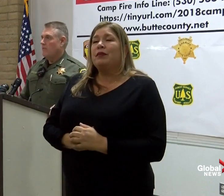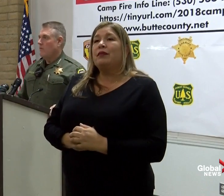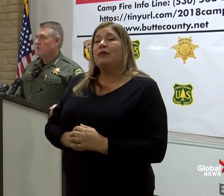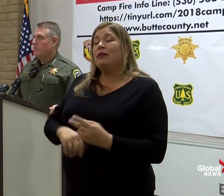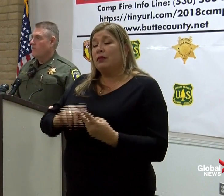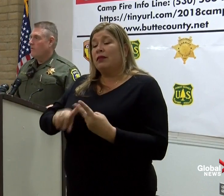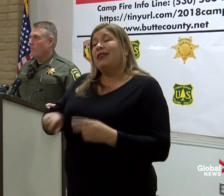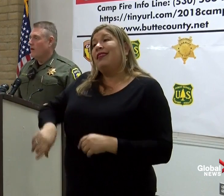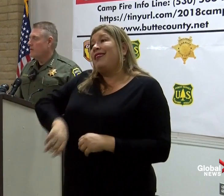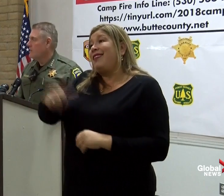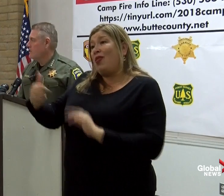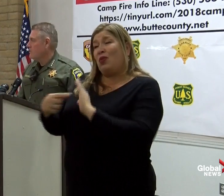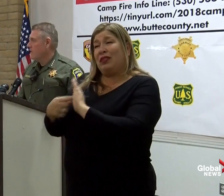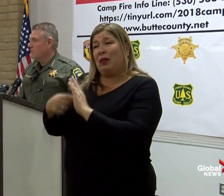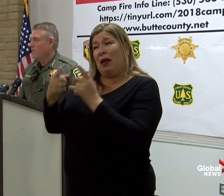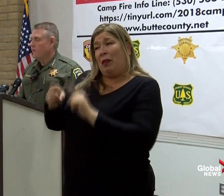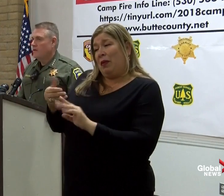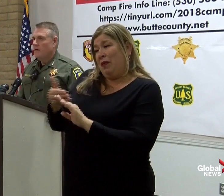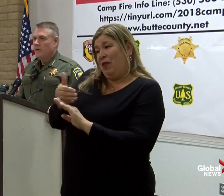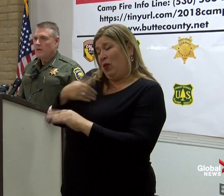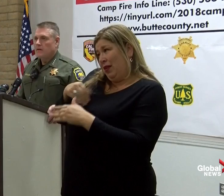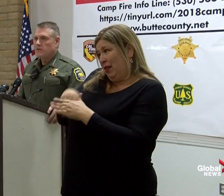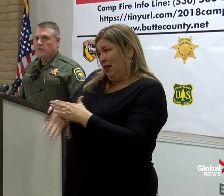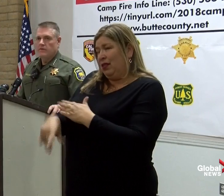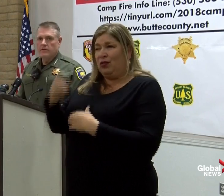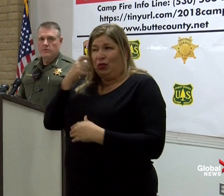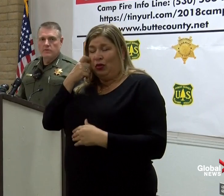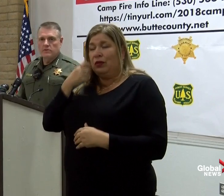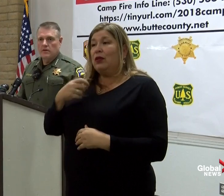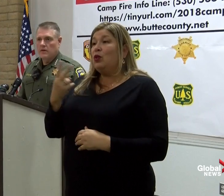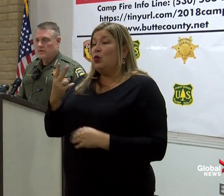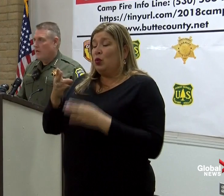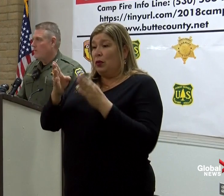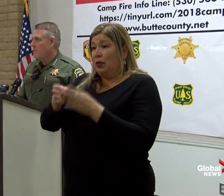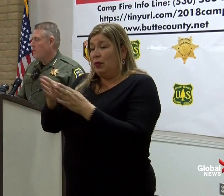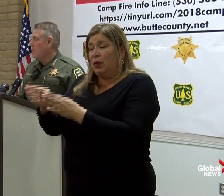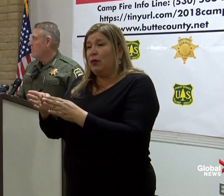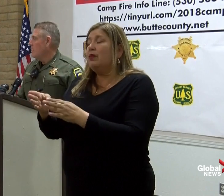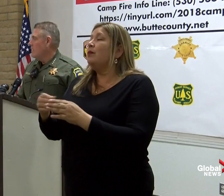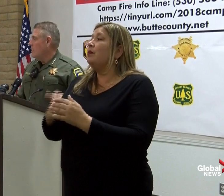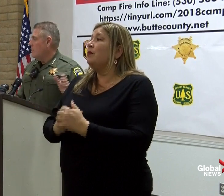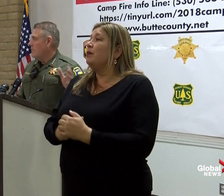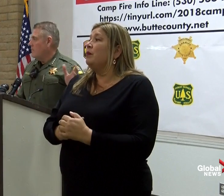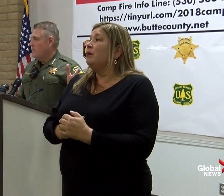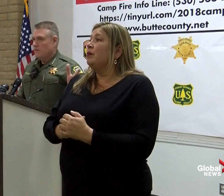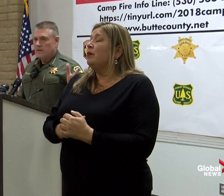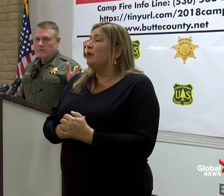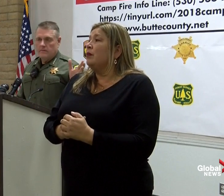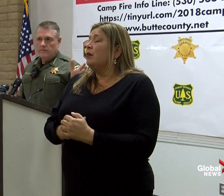occurred moments before we walked into this press briefing. Two individuals came to the